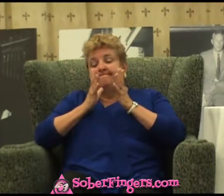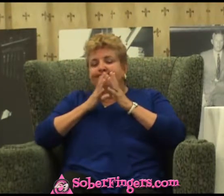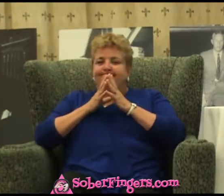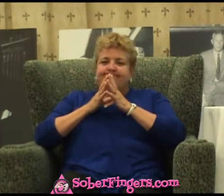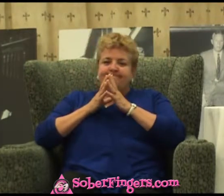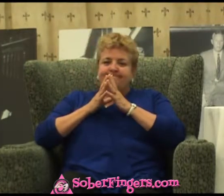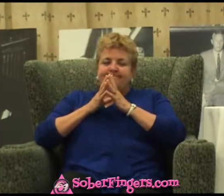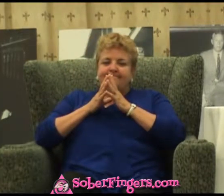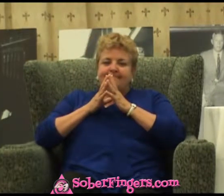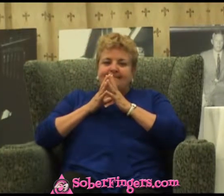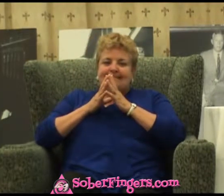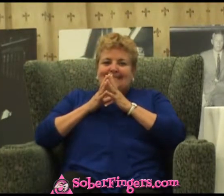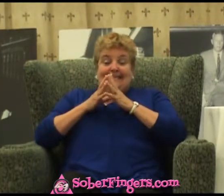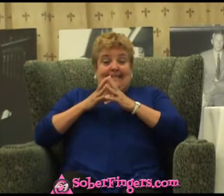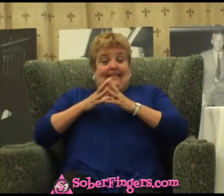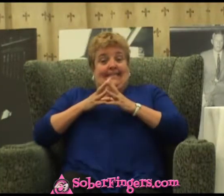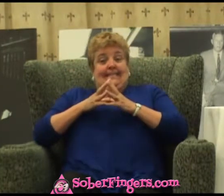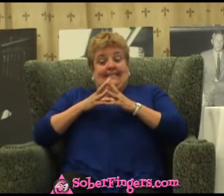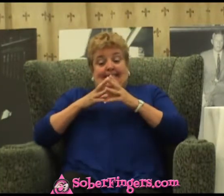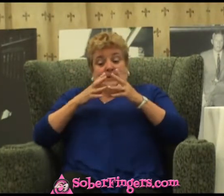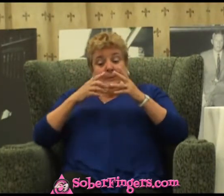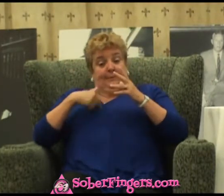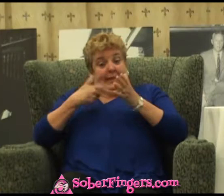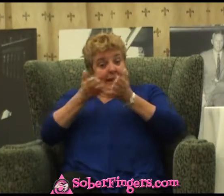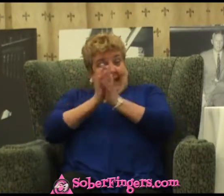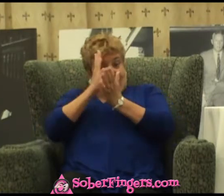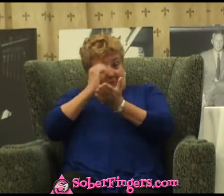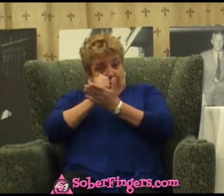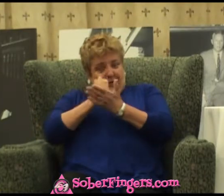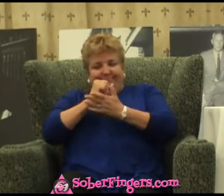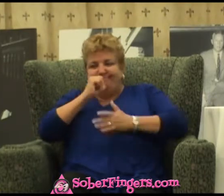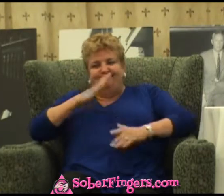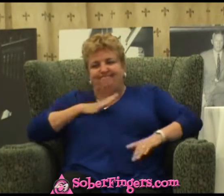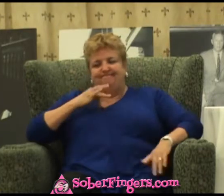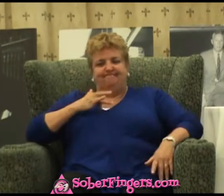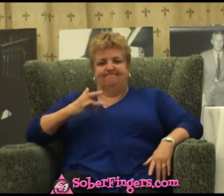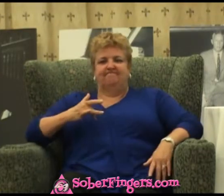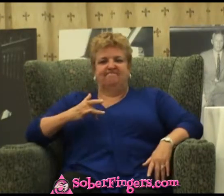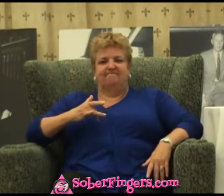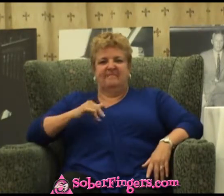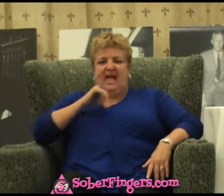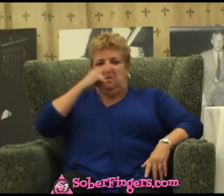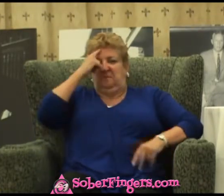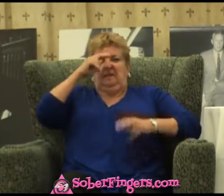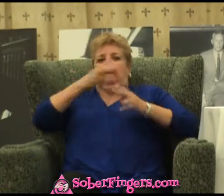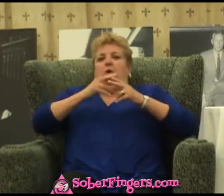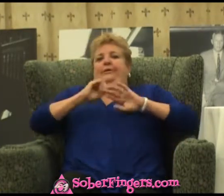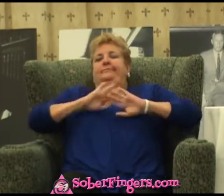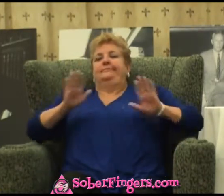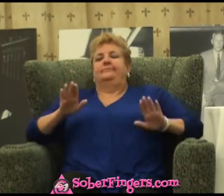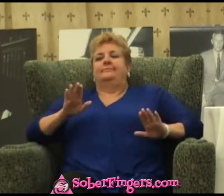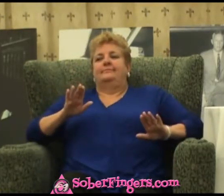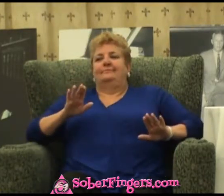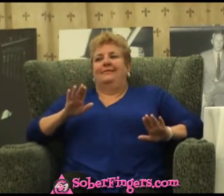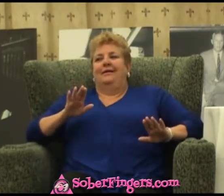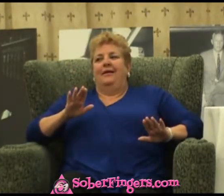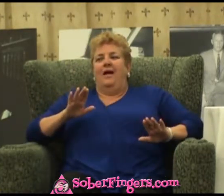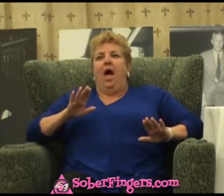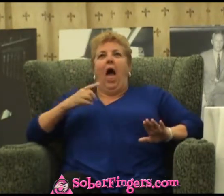I'm not someone who asks for help. Doesn't occur to me. I think if